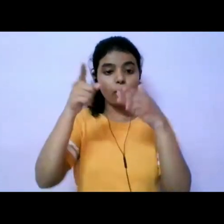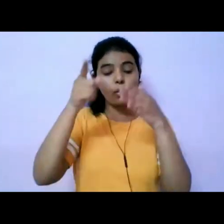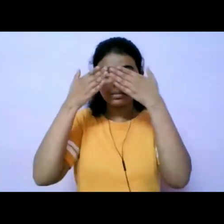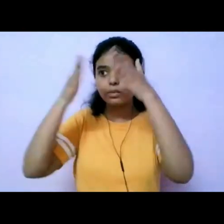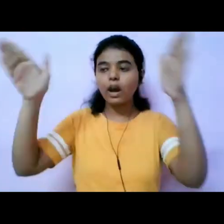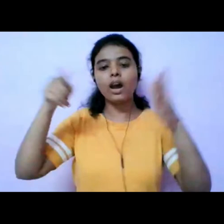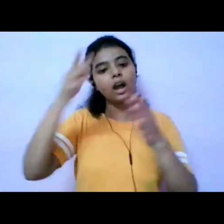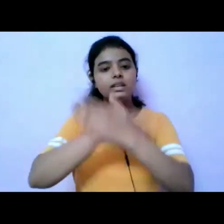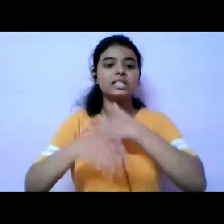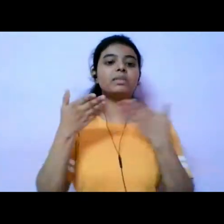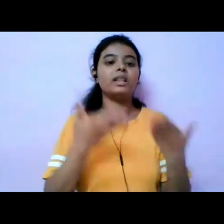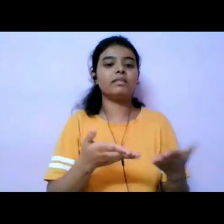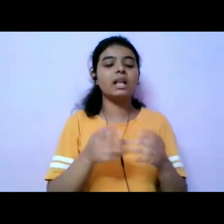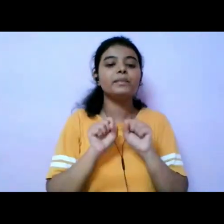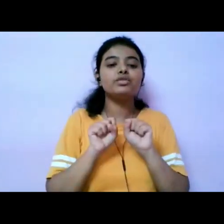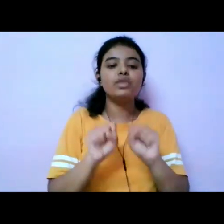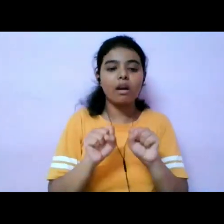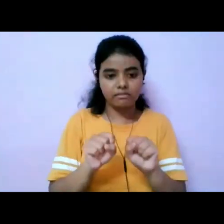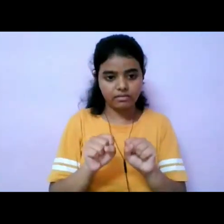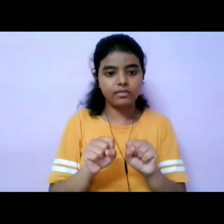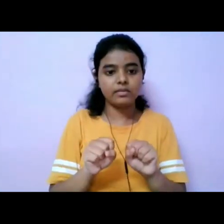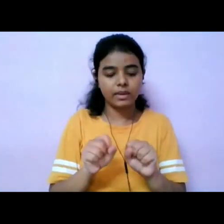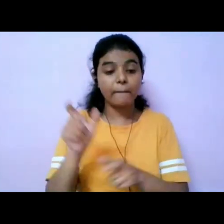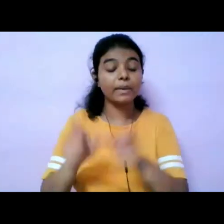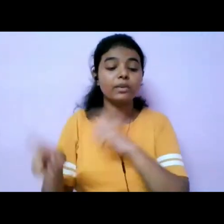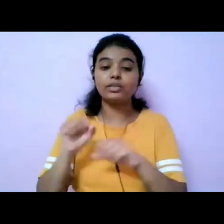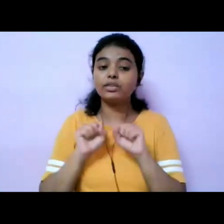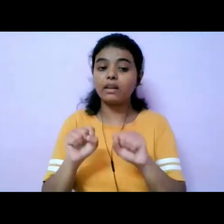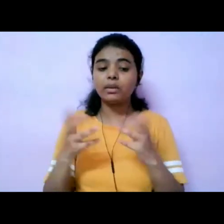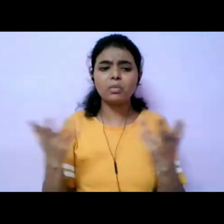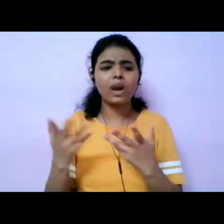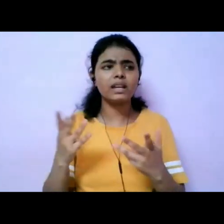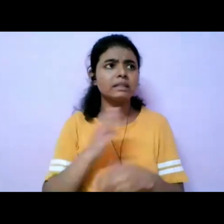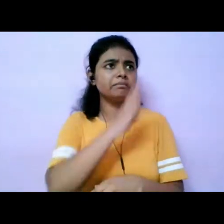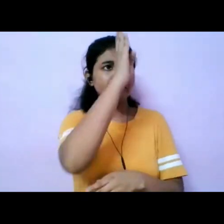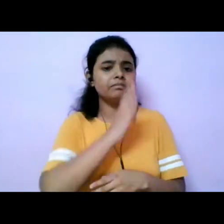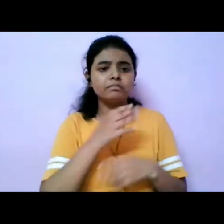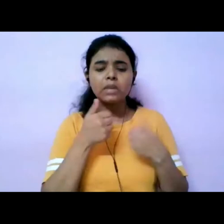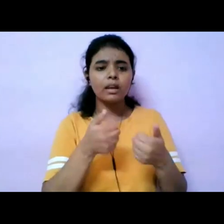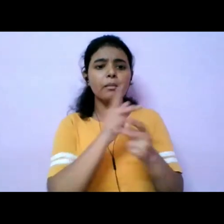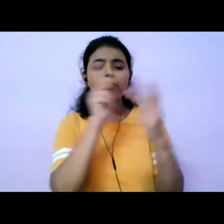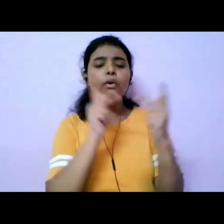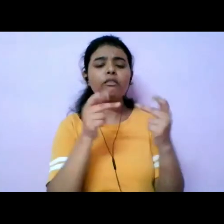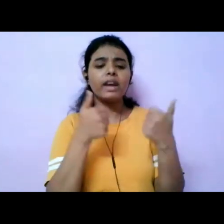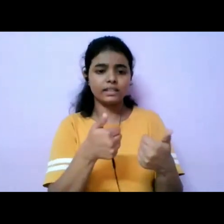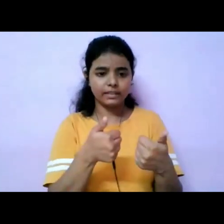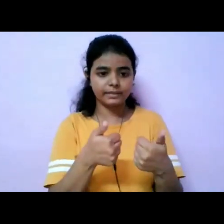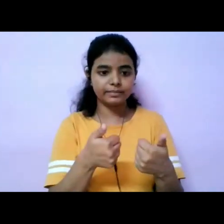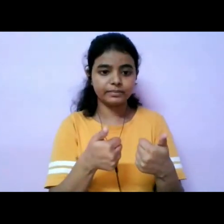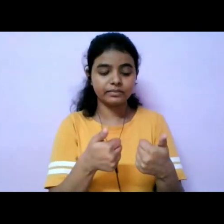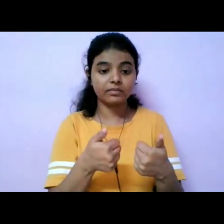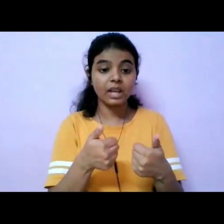It's hard for people because they think of the divine as perfection. And they